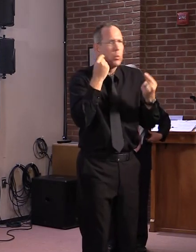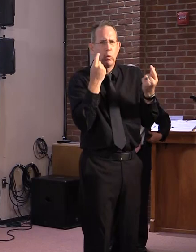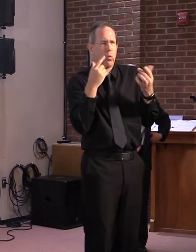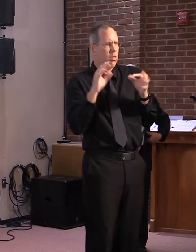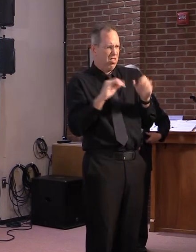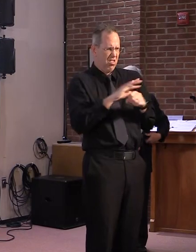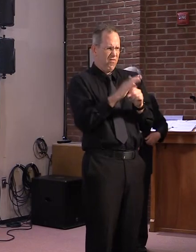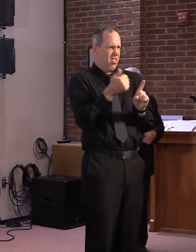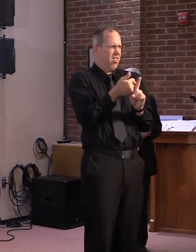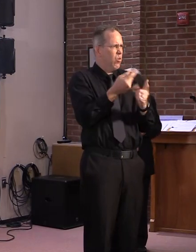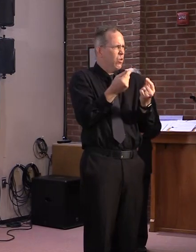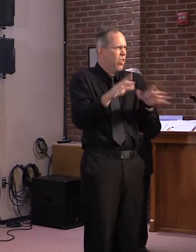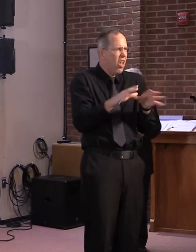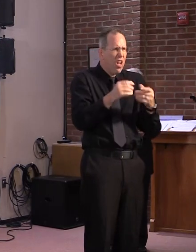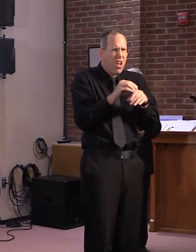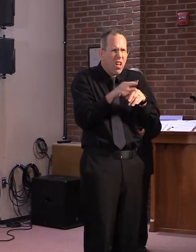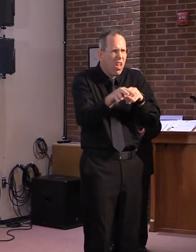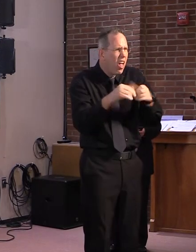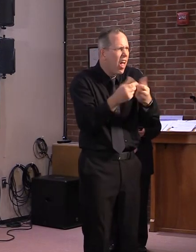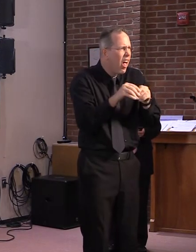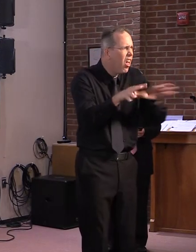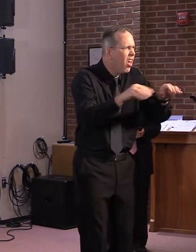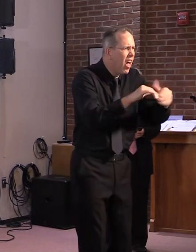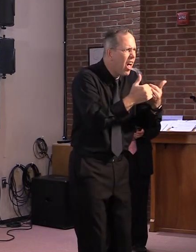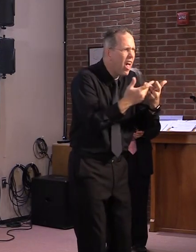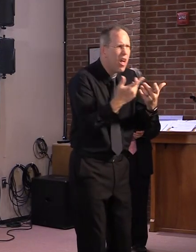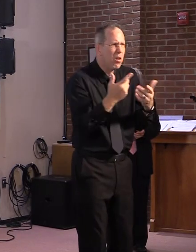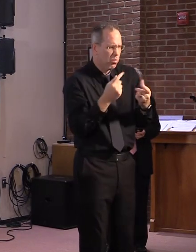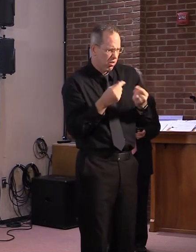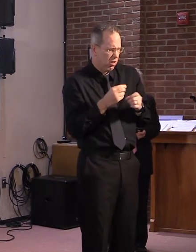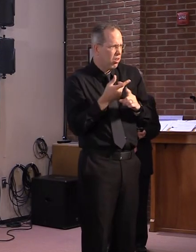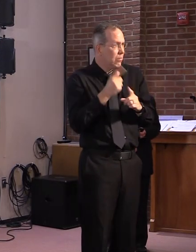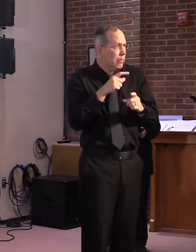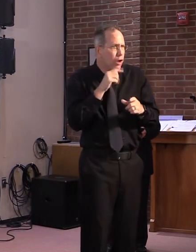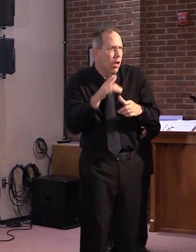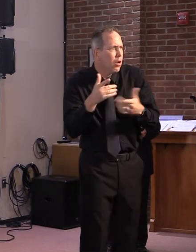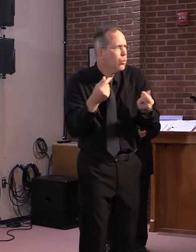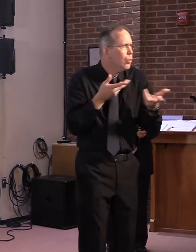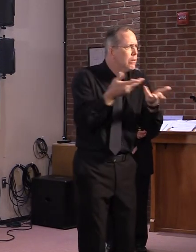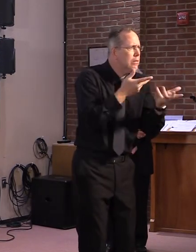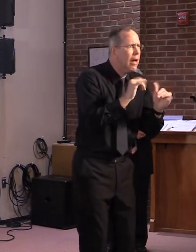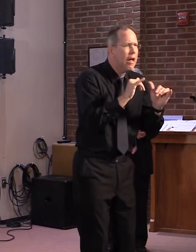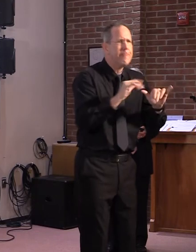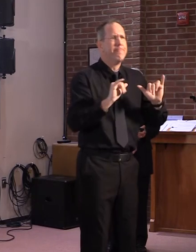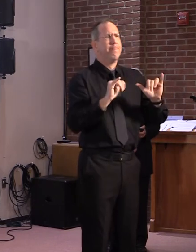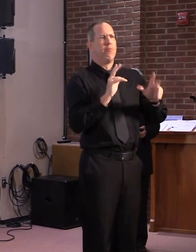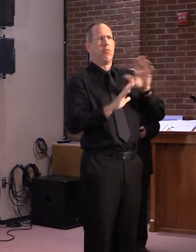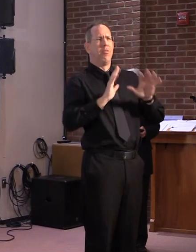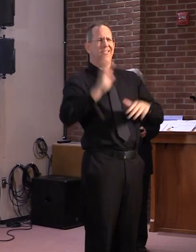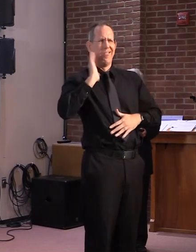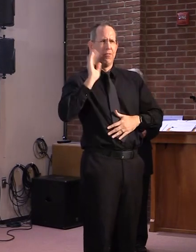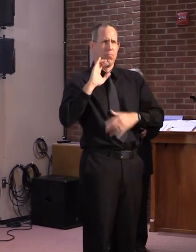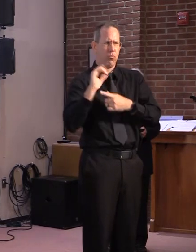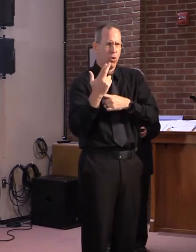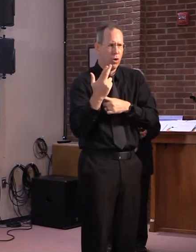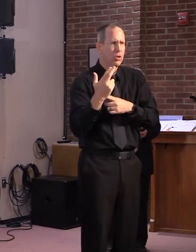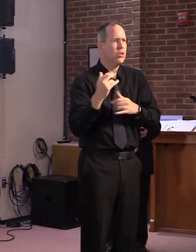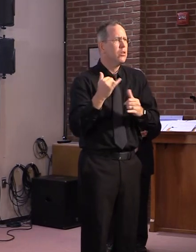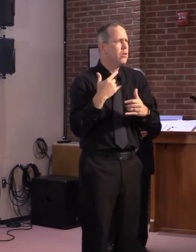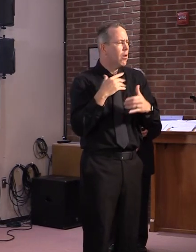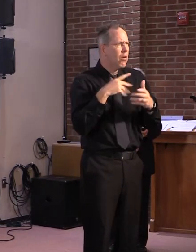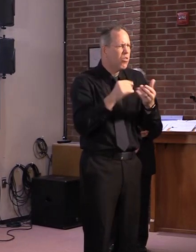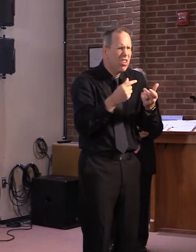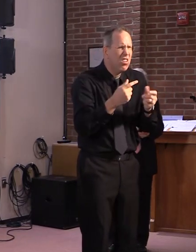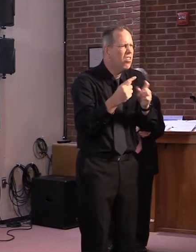what social distancing was or think twice about how long we took to wash our hands. We also didn't